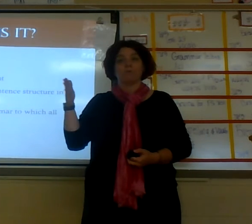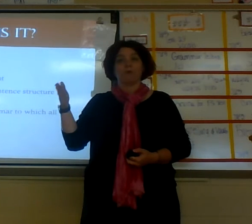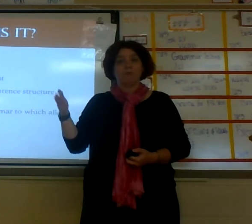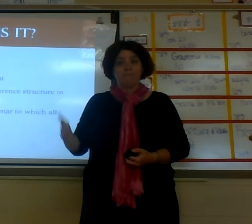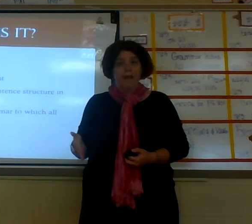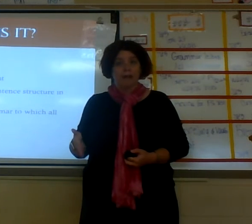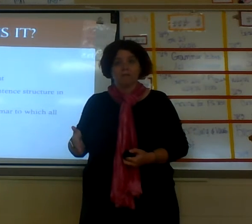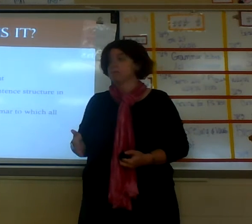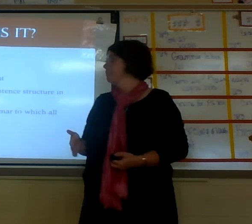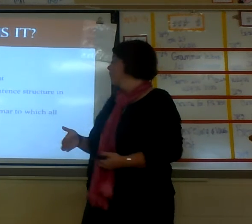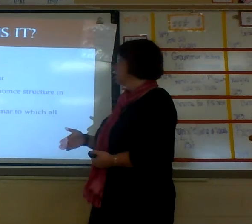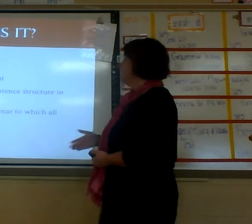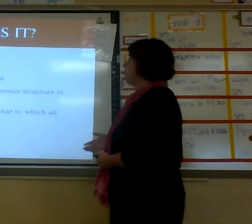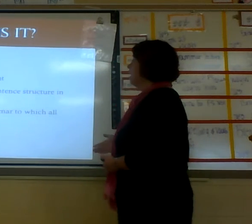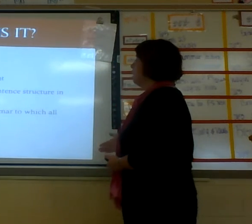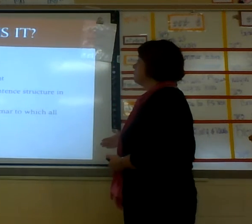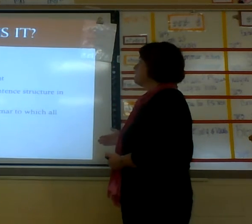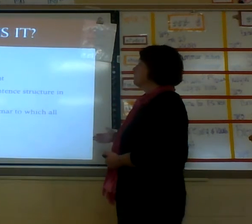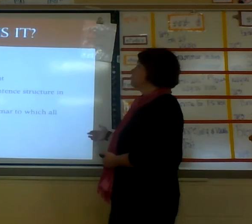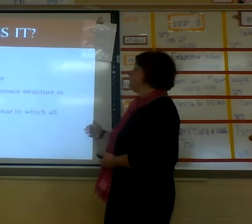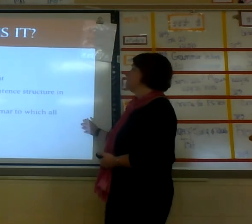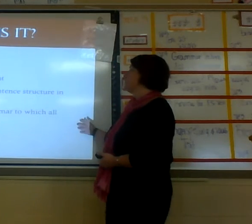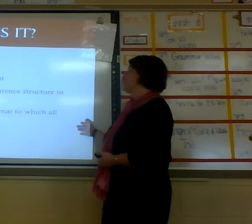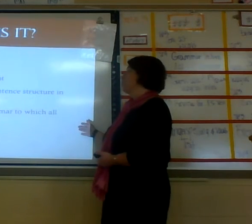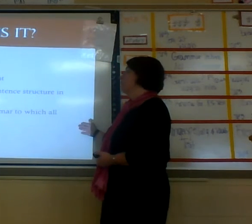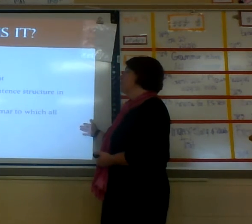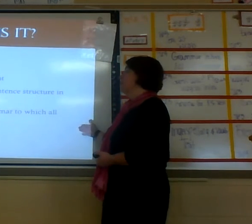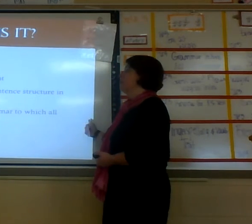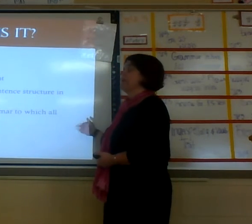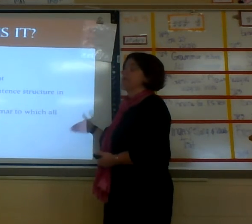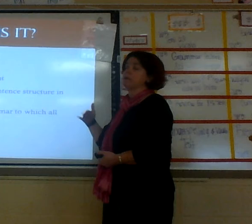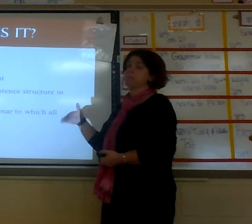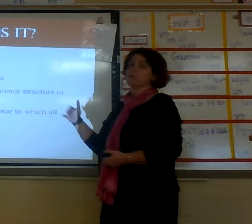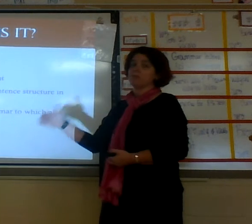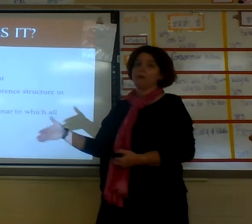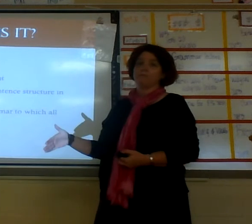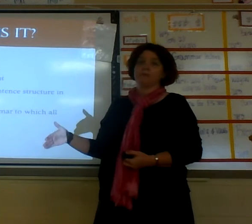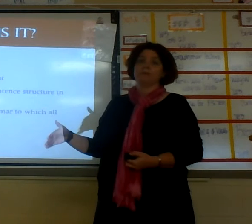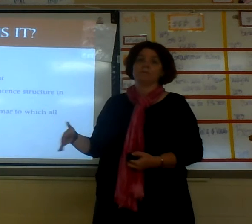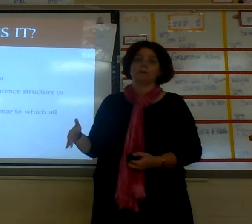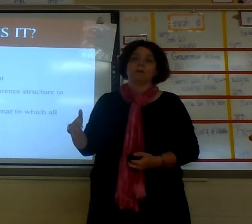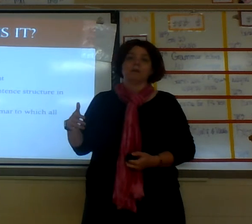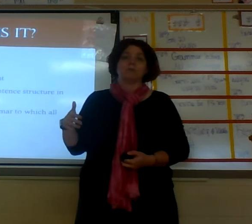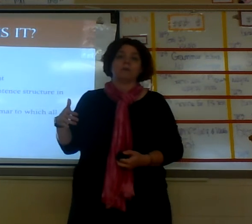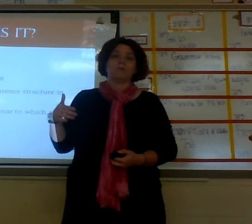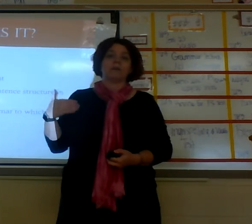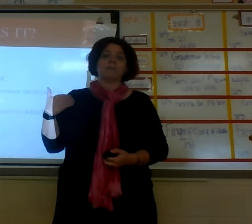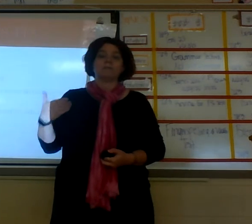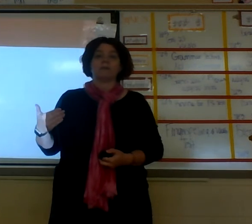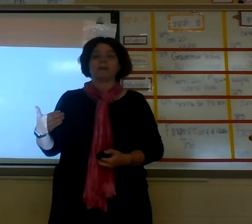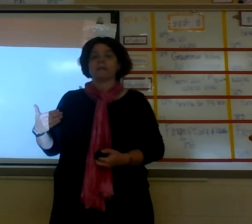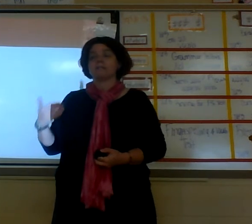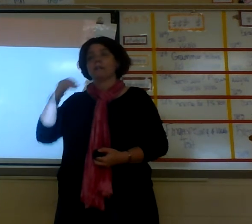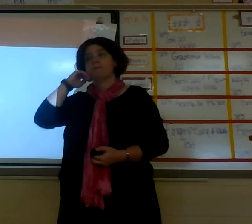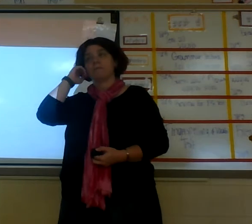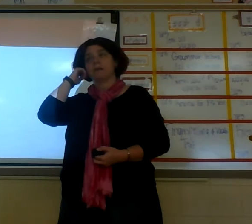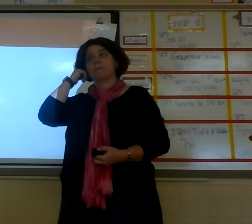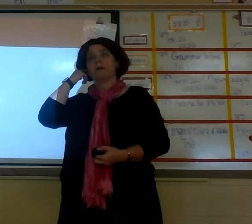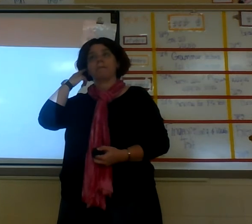a fact. It's the most basic form and everything builds off of it. So like I was telling class today, if you think about back